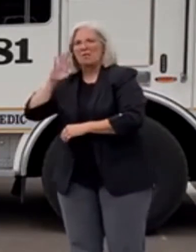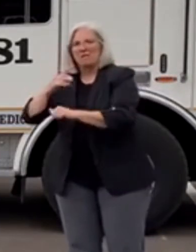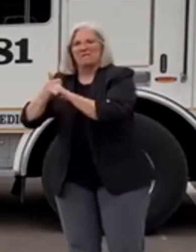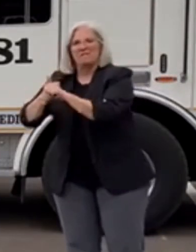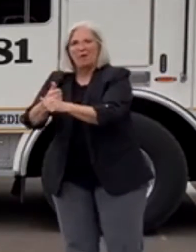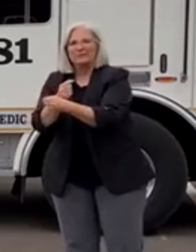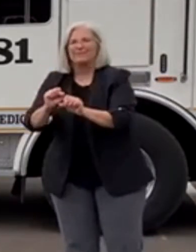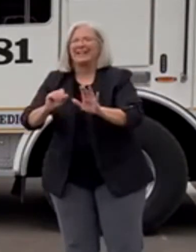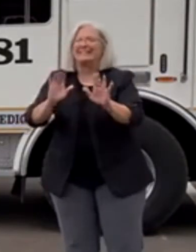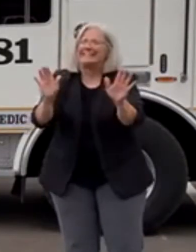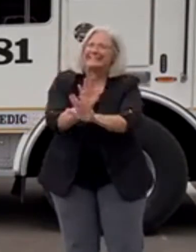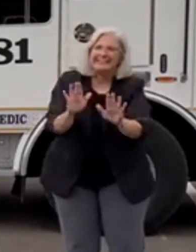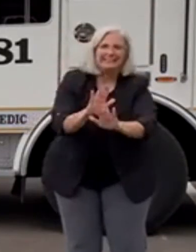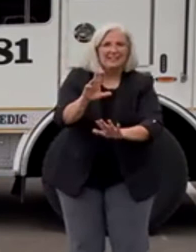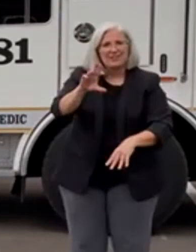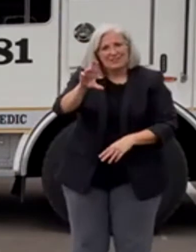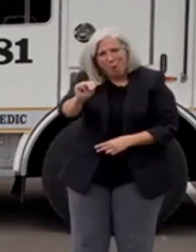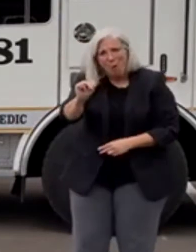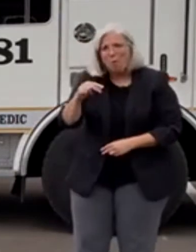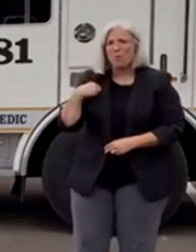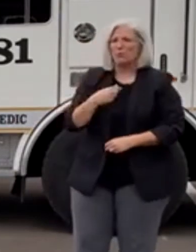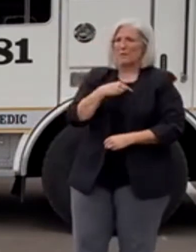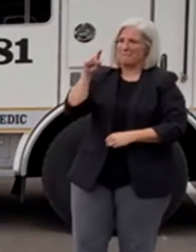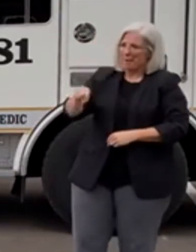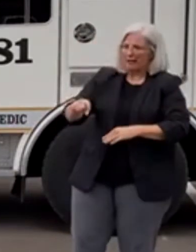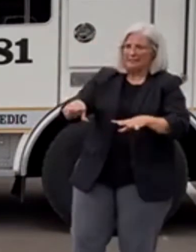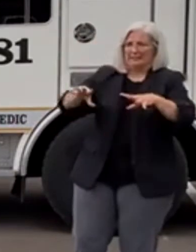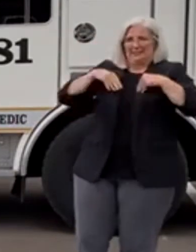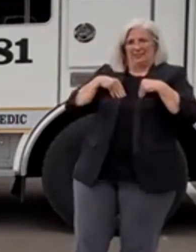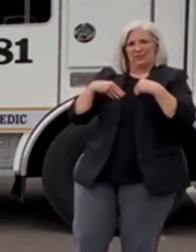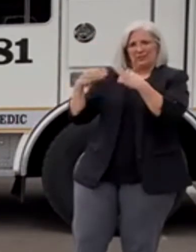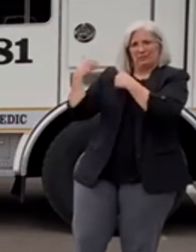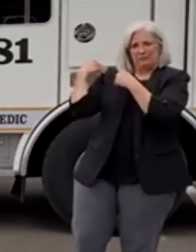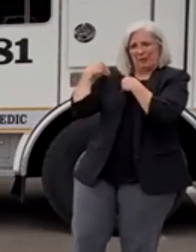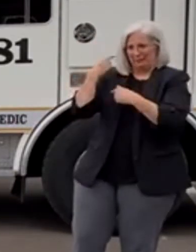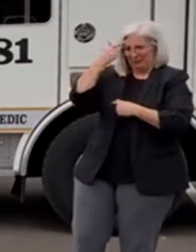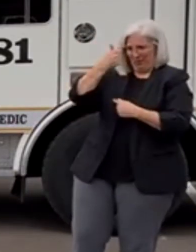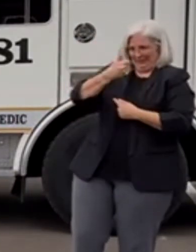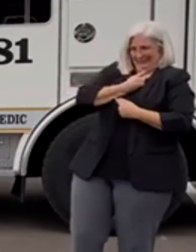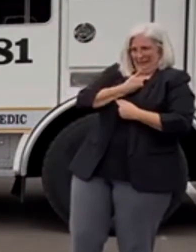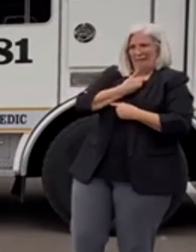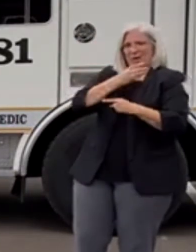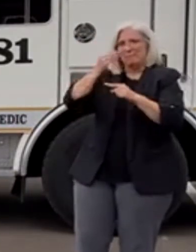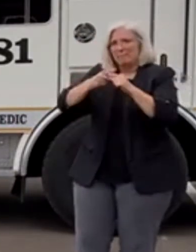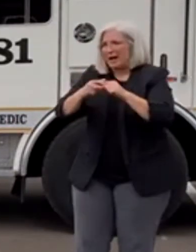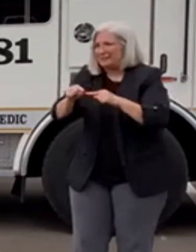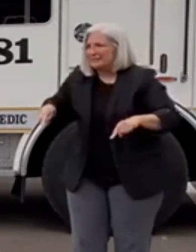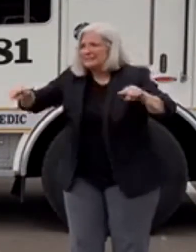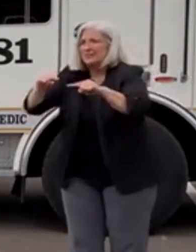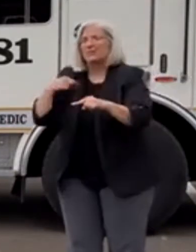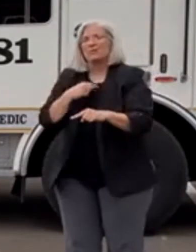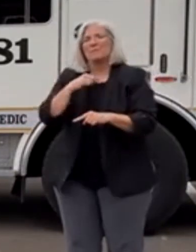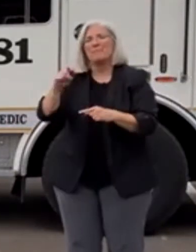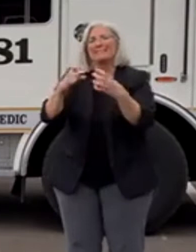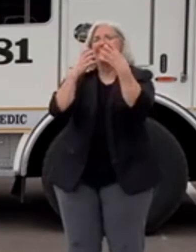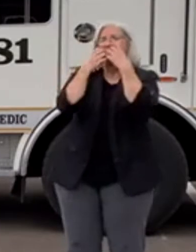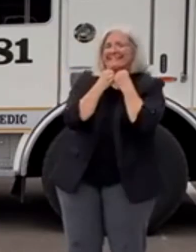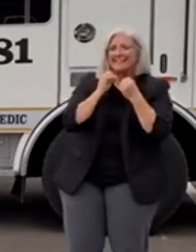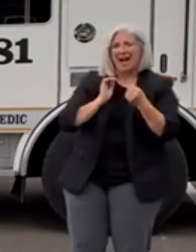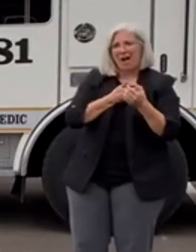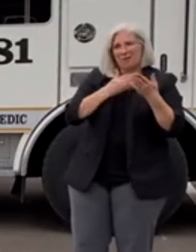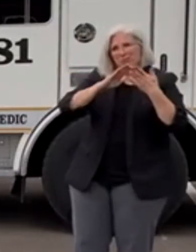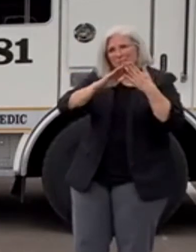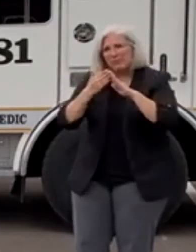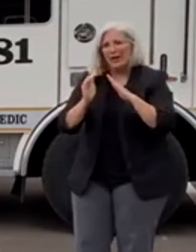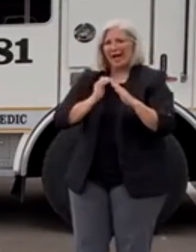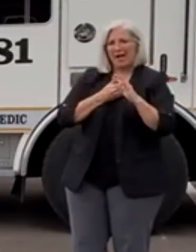to take responsibility for each other and take care of each other, and this is what we have to do. It's just not that hard to